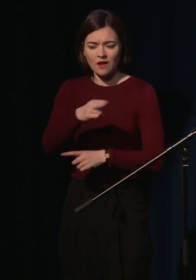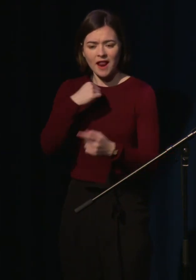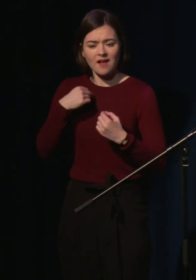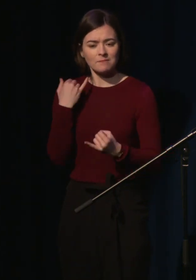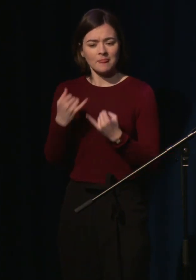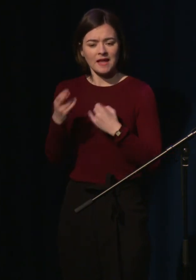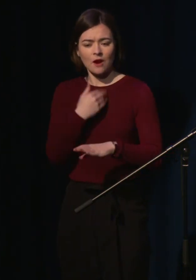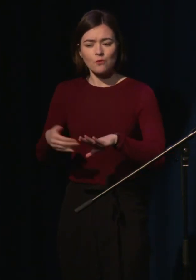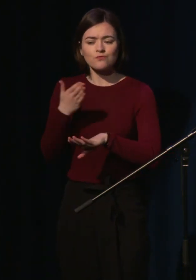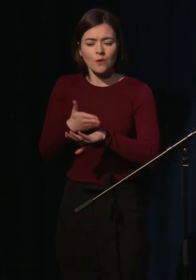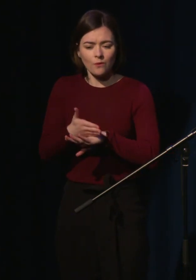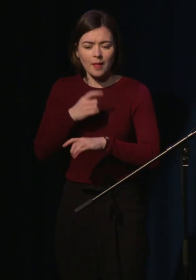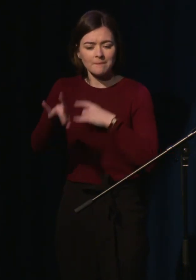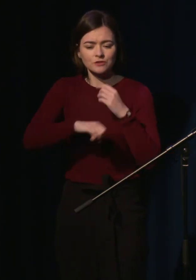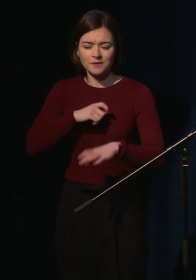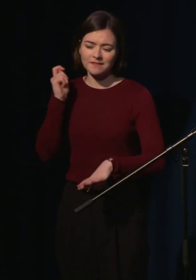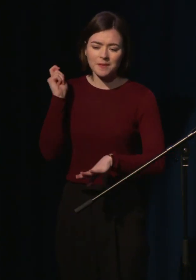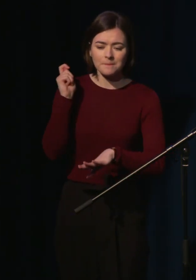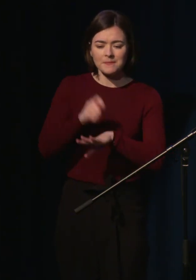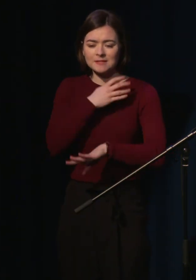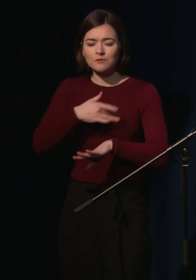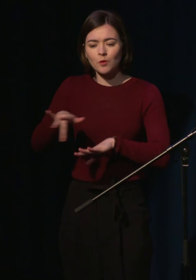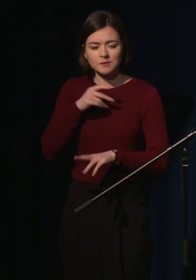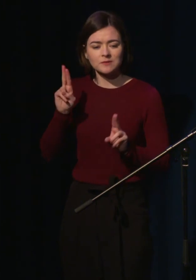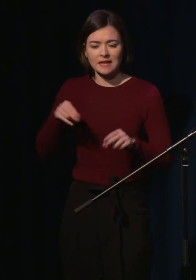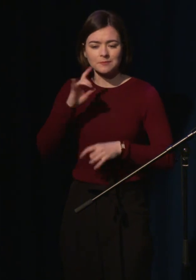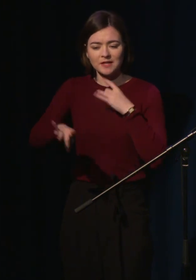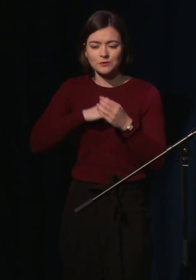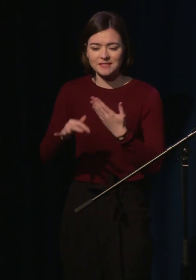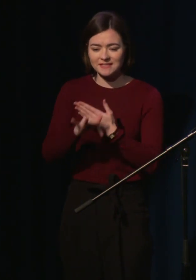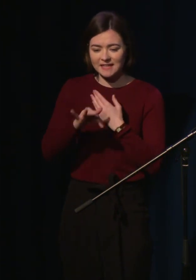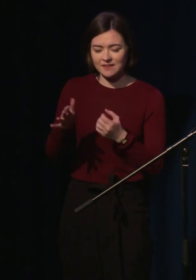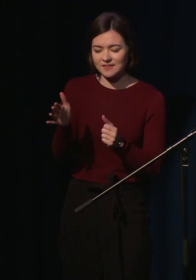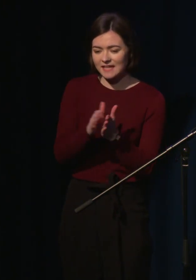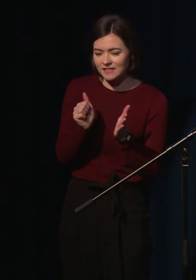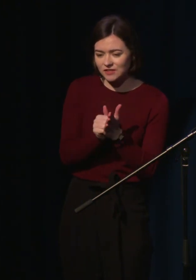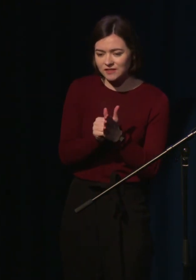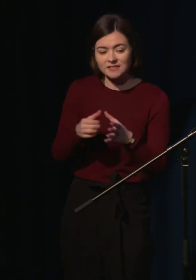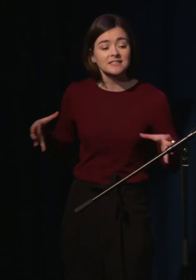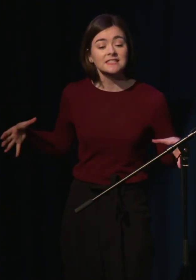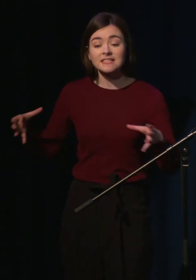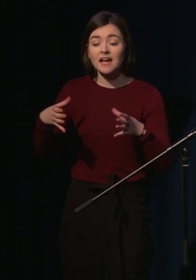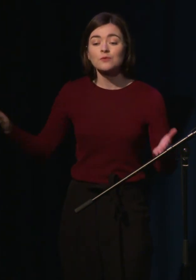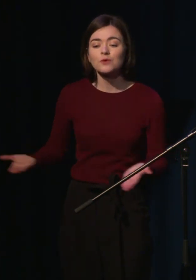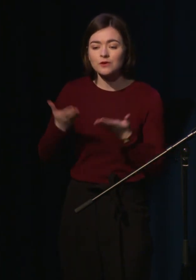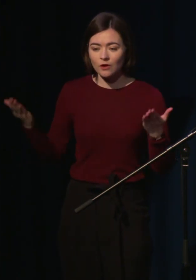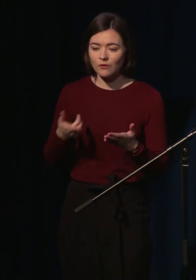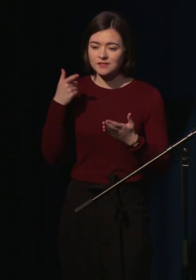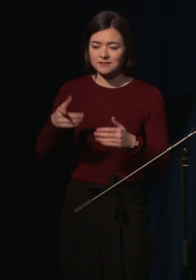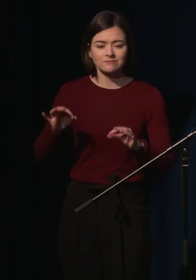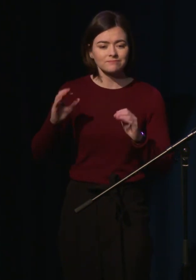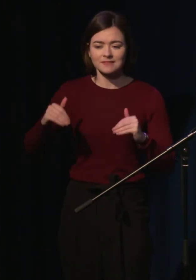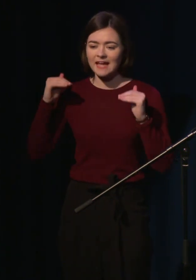cast and give the best performance we can to make this a safe sector. Together, we will encourage the excellent standards